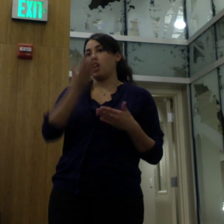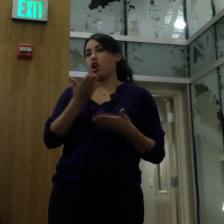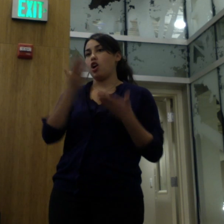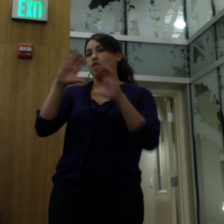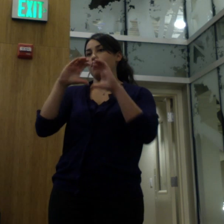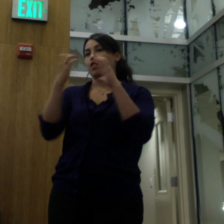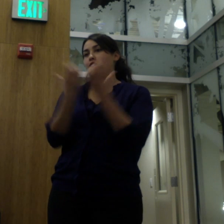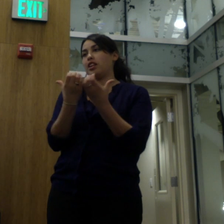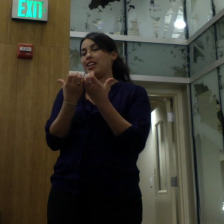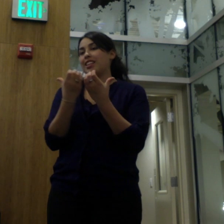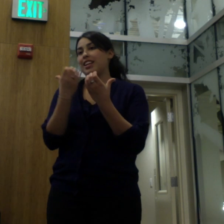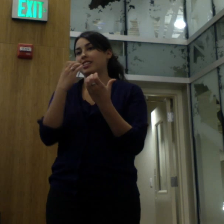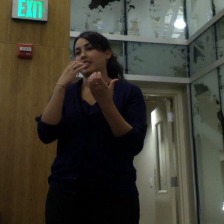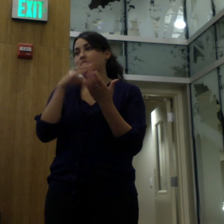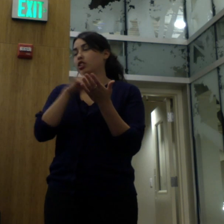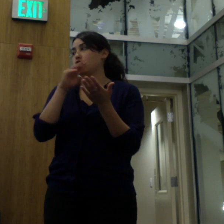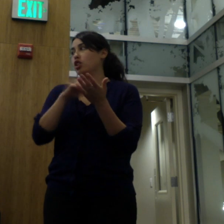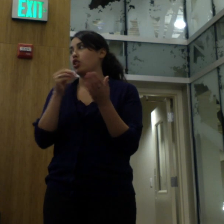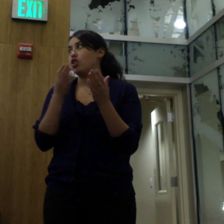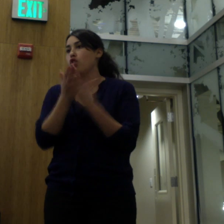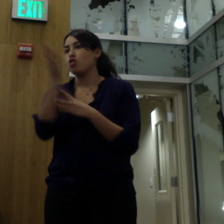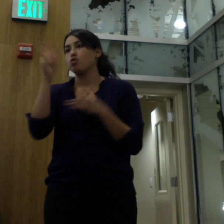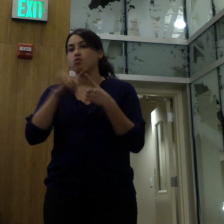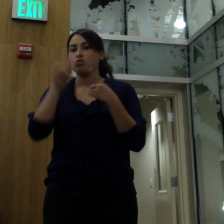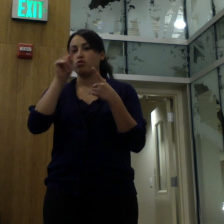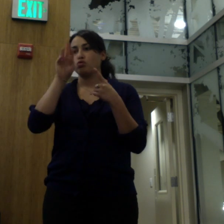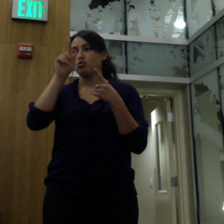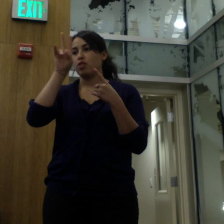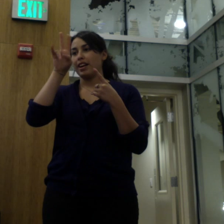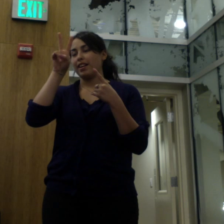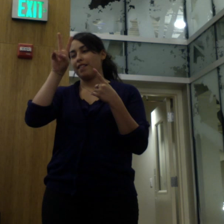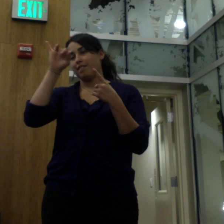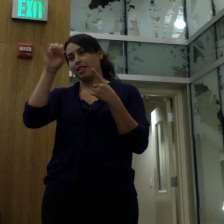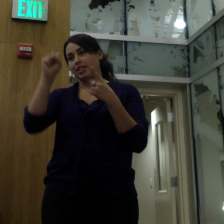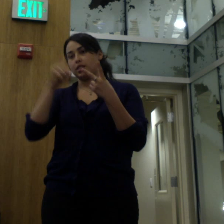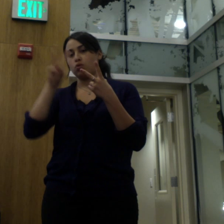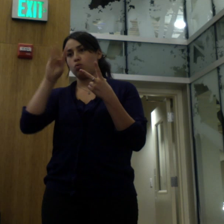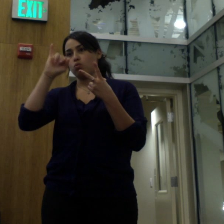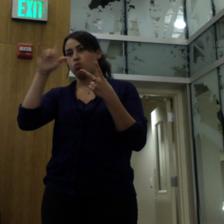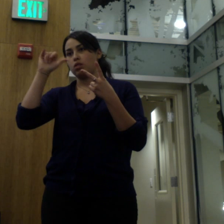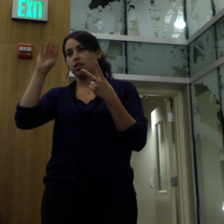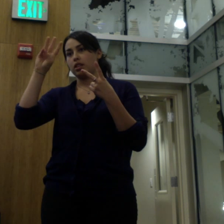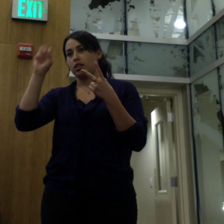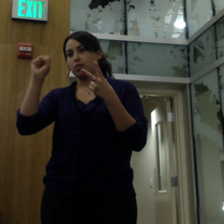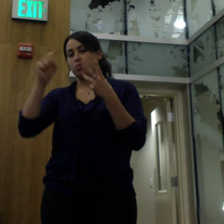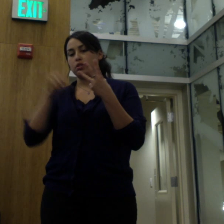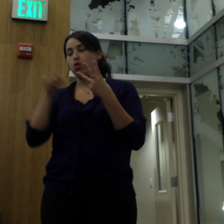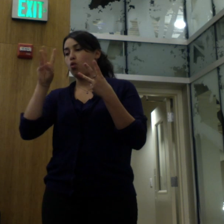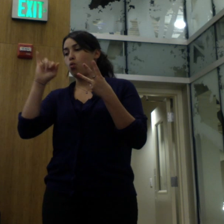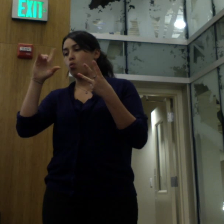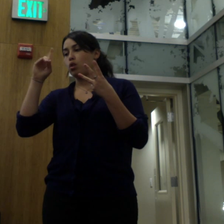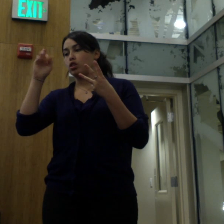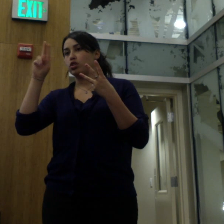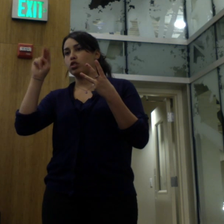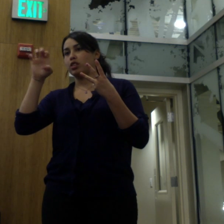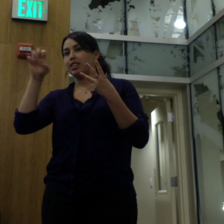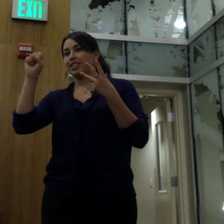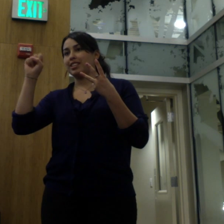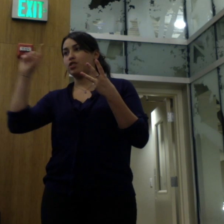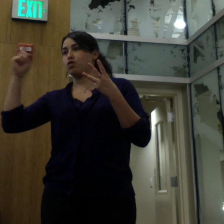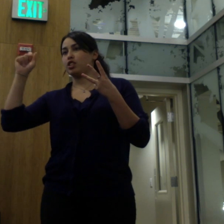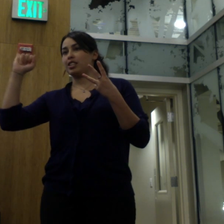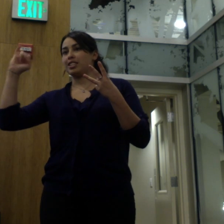County, through Williamson County, through the Red Cross, CPR, Wilderness First Aid. We offer,